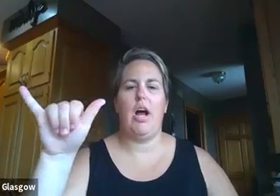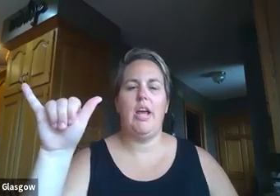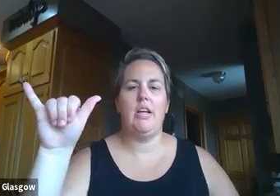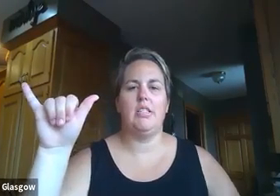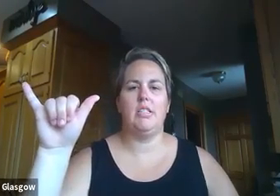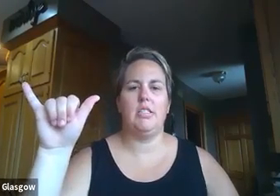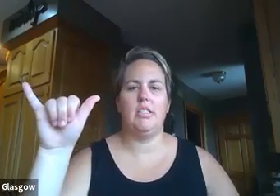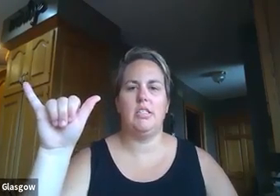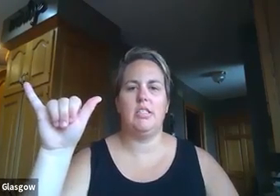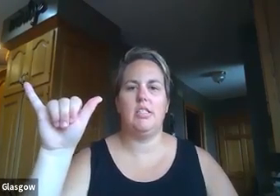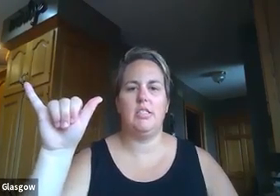Y,